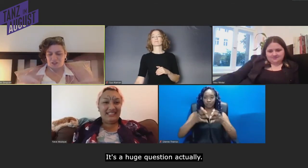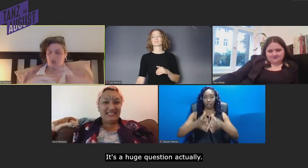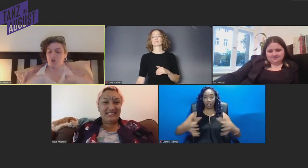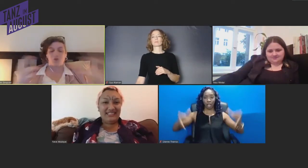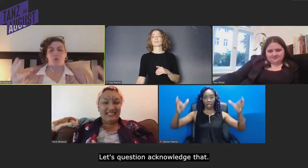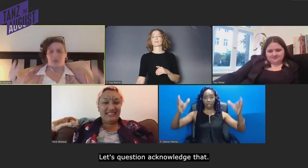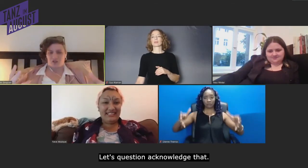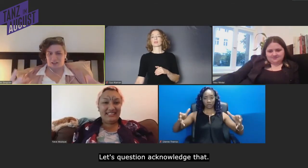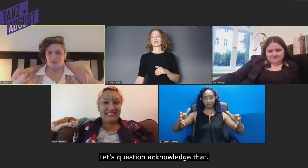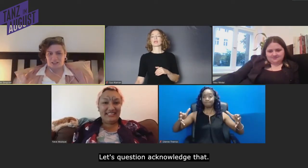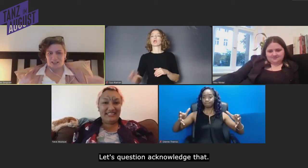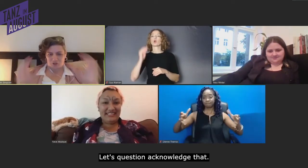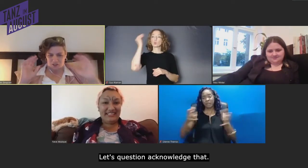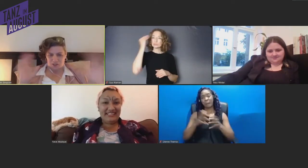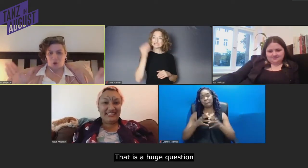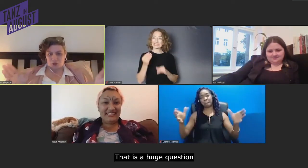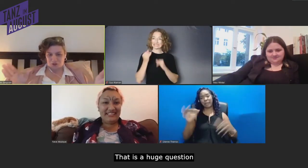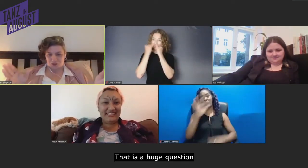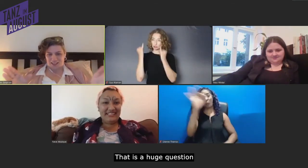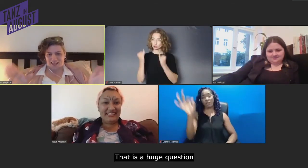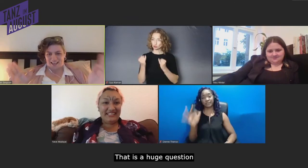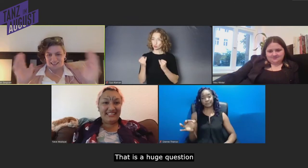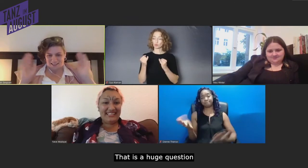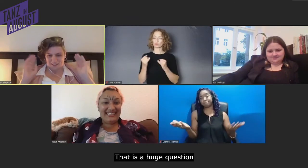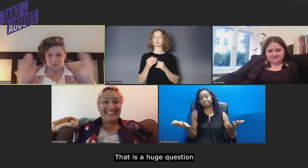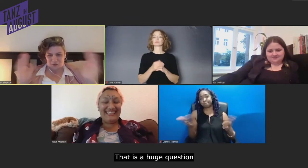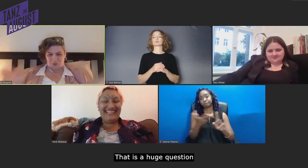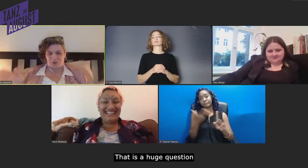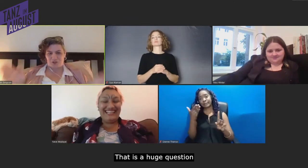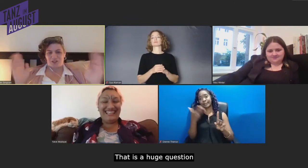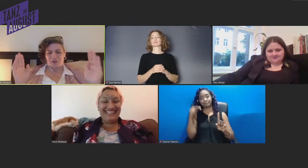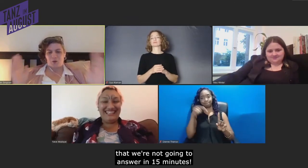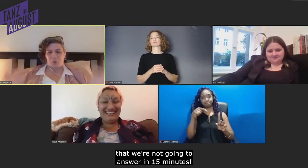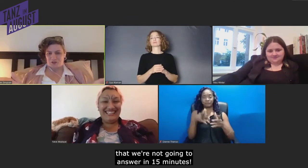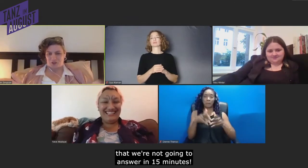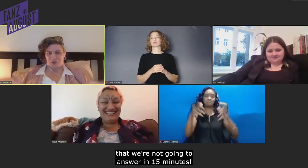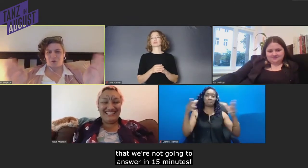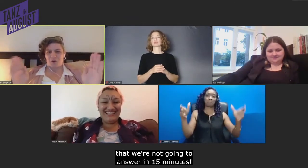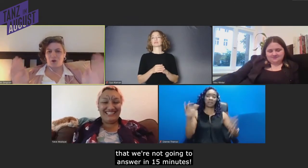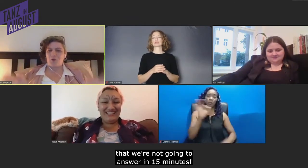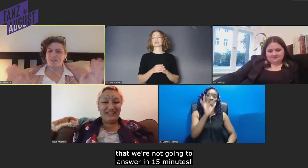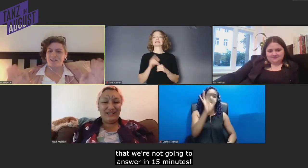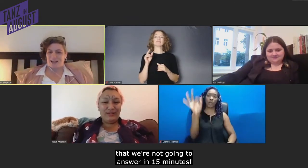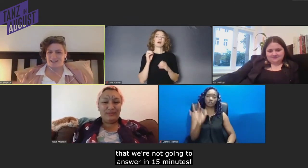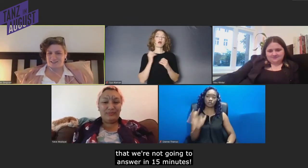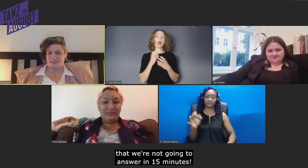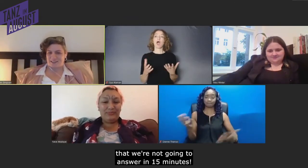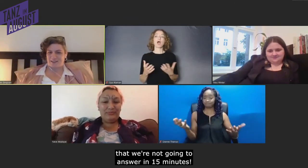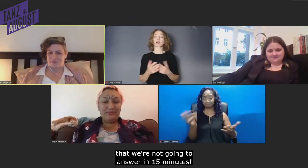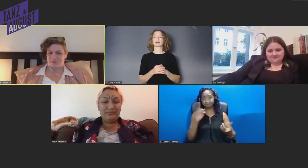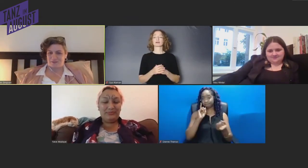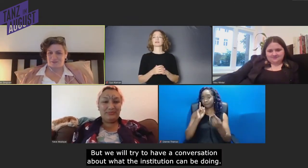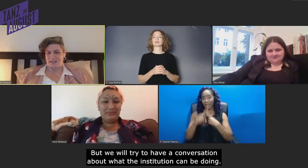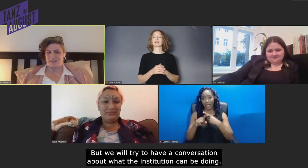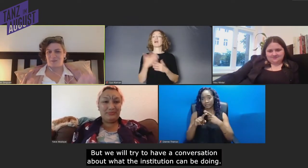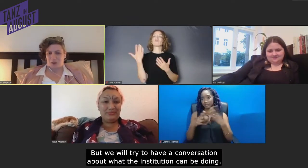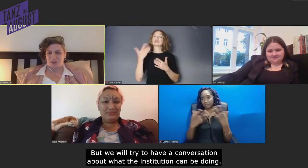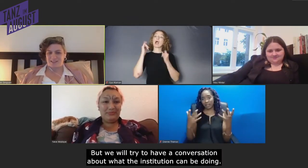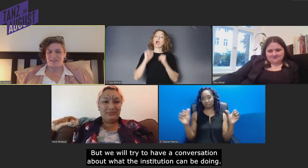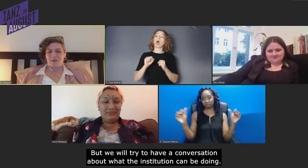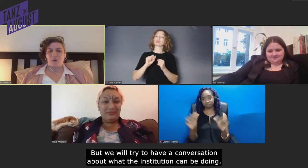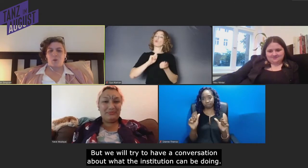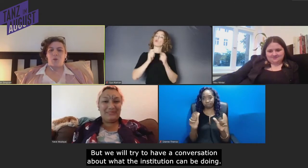a huge question, actually. Let's just acknowledge that is a huge question that we're not going to answer in 15 minutes,